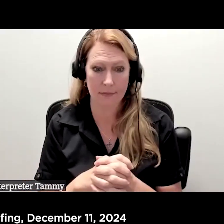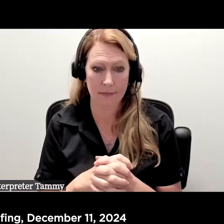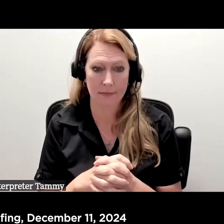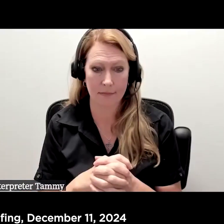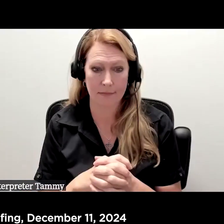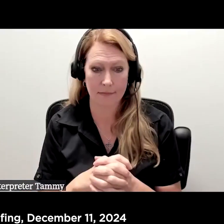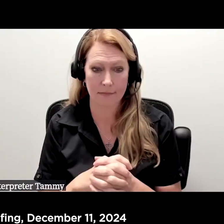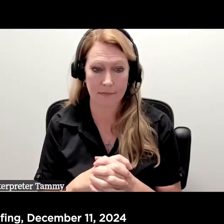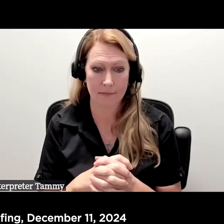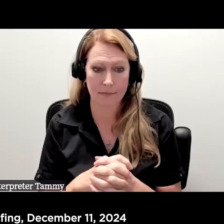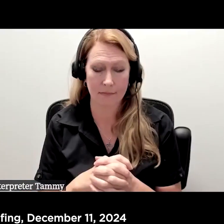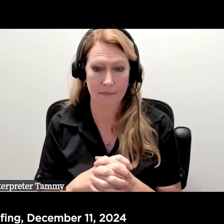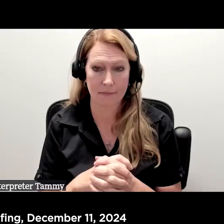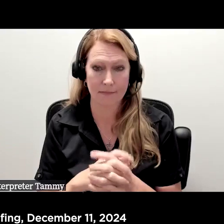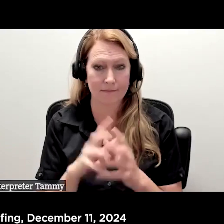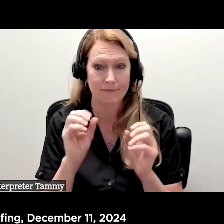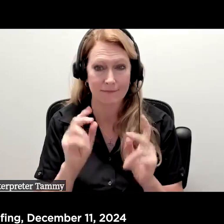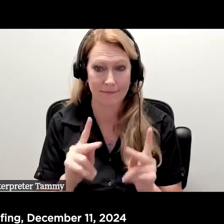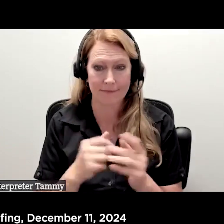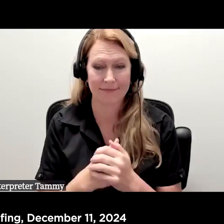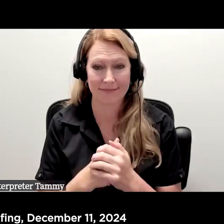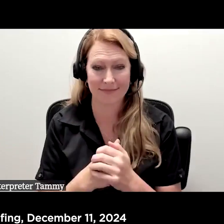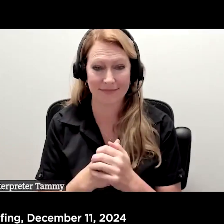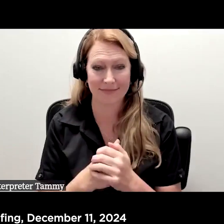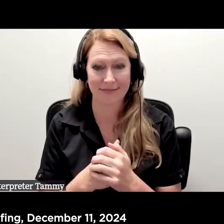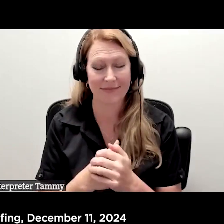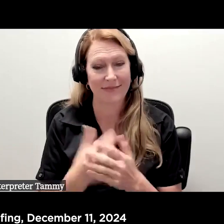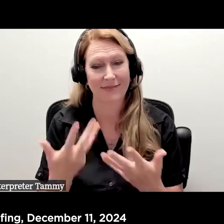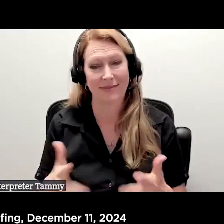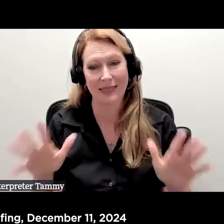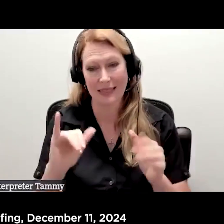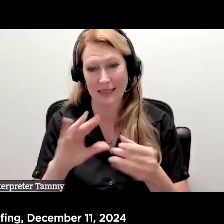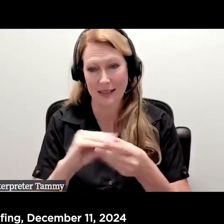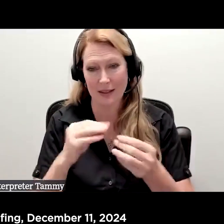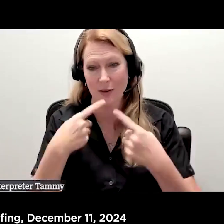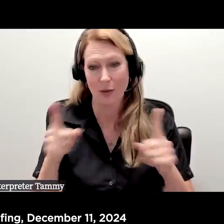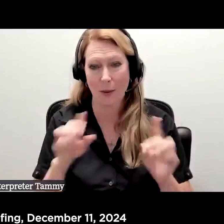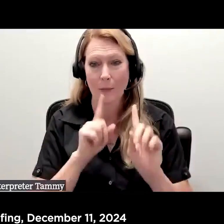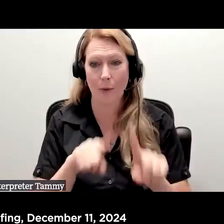Anything else? Okay. Well, that is the end of our report for today.